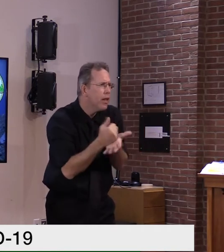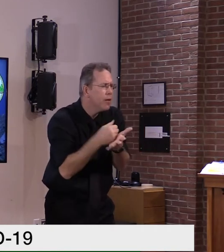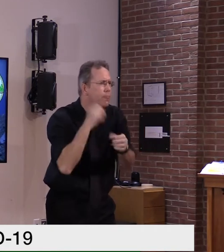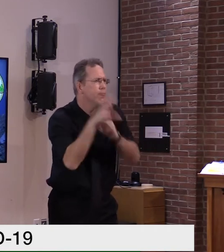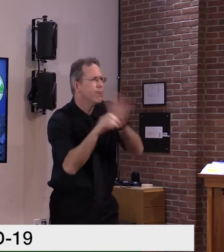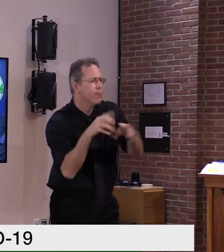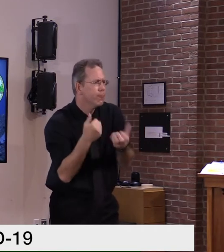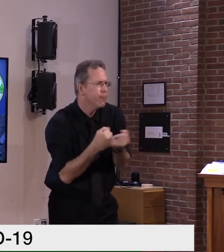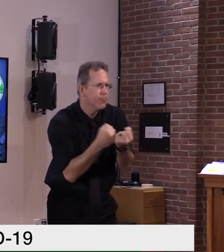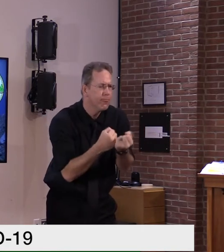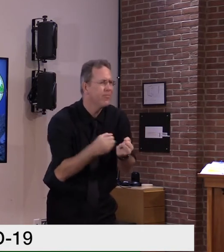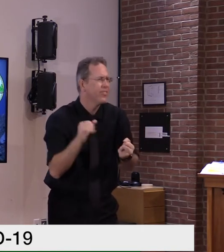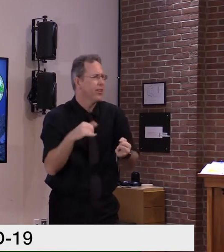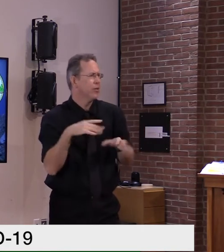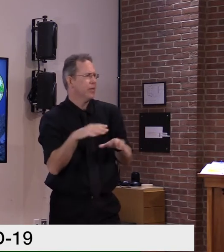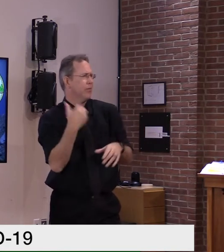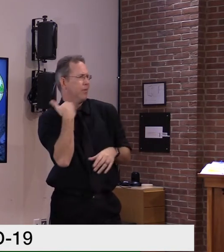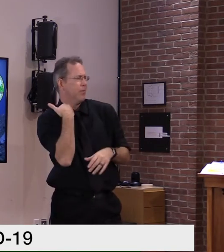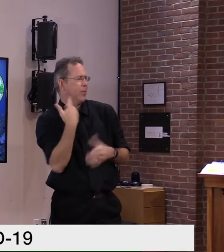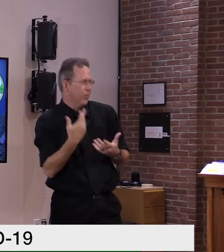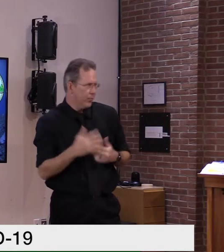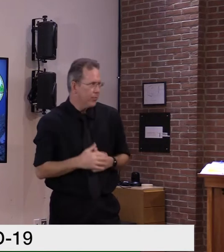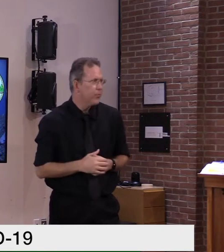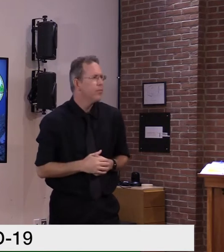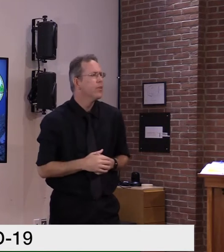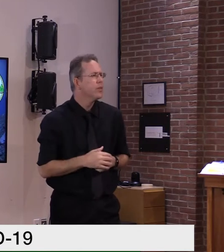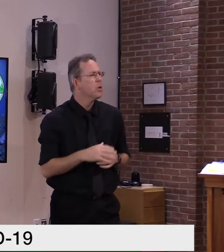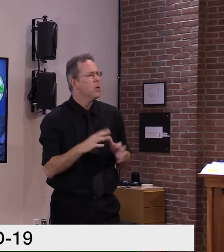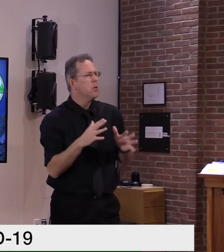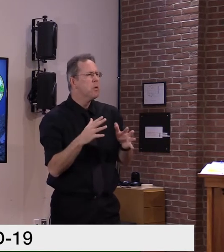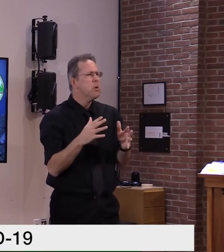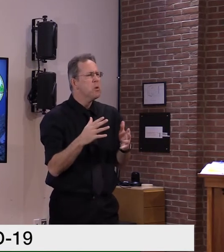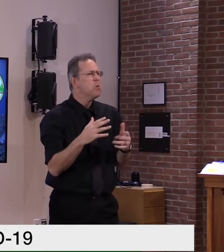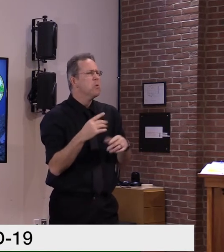happens, you may lose staff at that point. And so you're a little bit